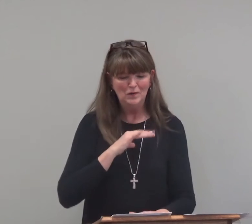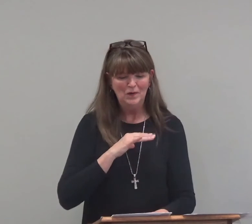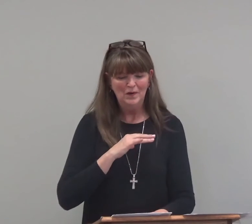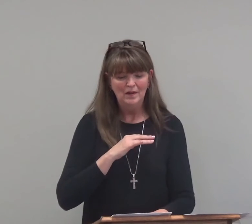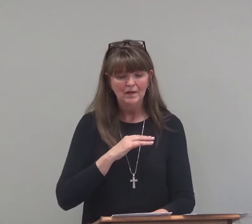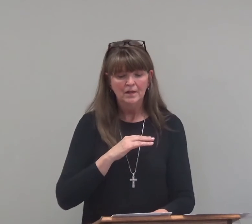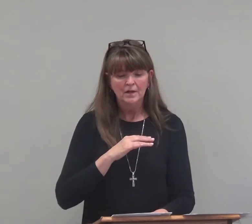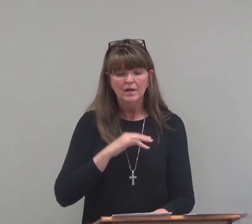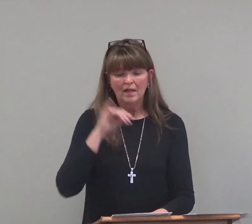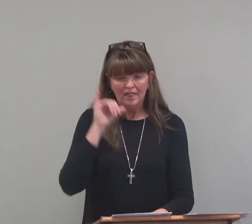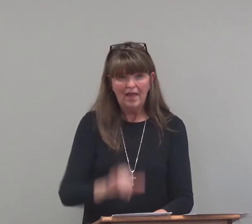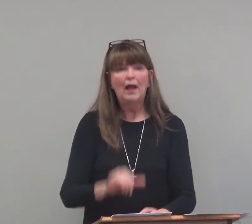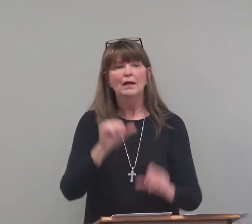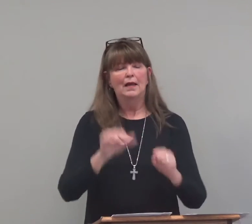That's the Greek word for genealogy.